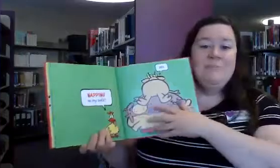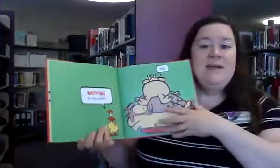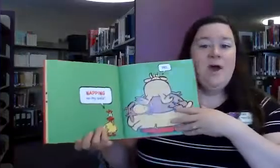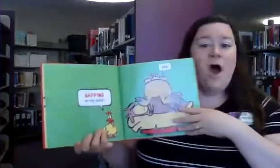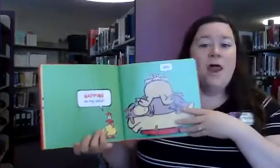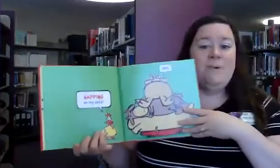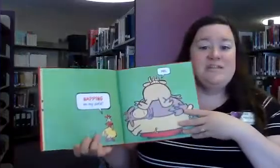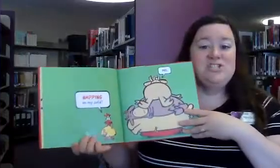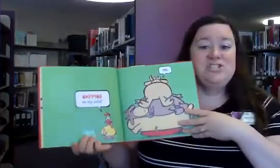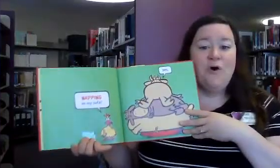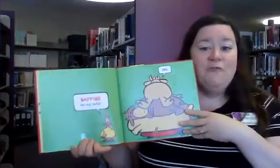Napping on my sofa?